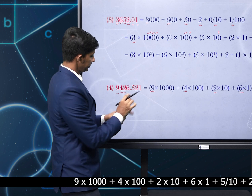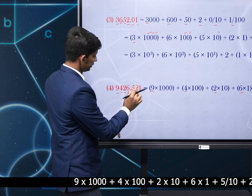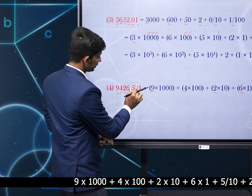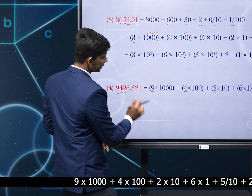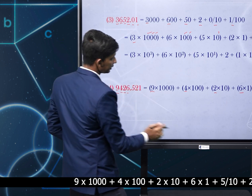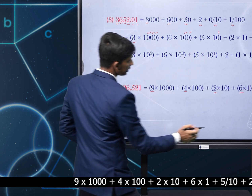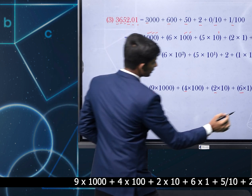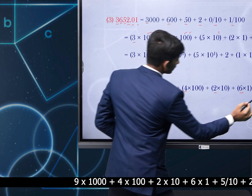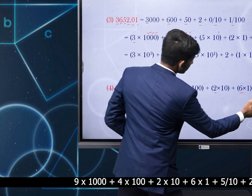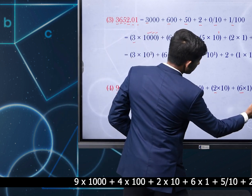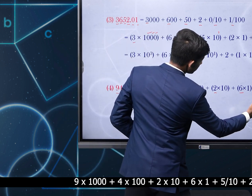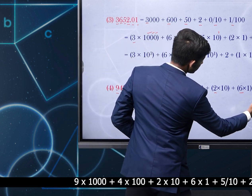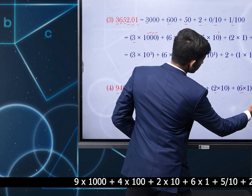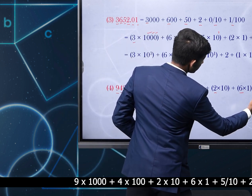plus 5 by 10